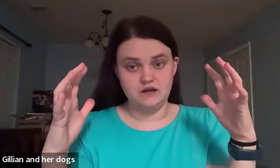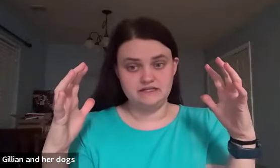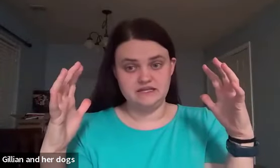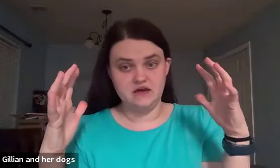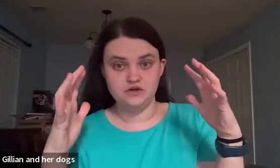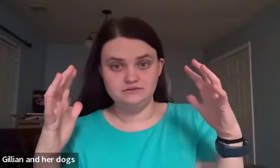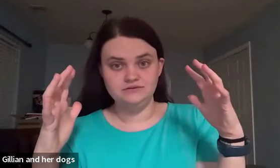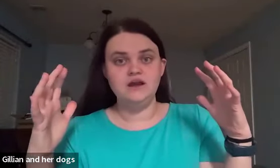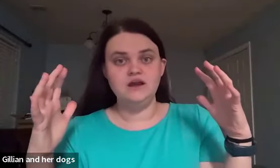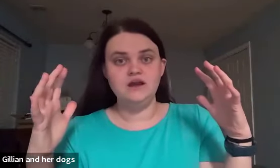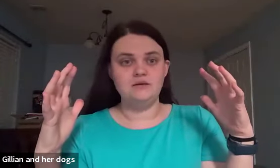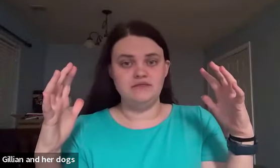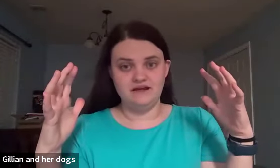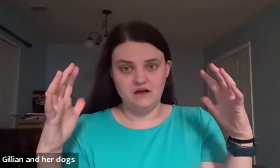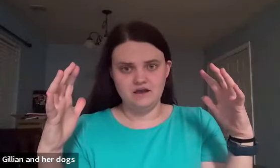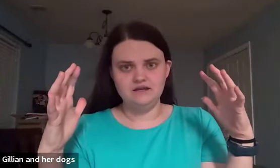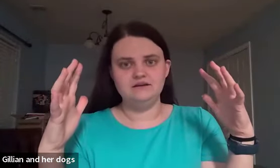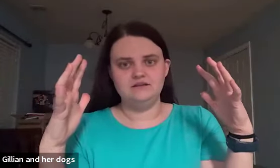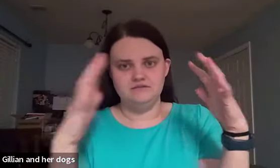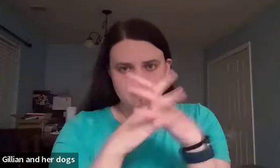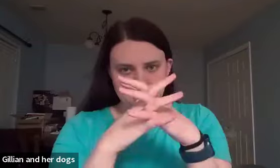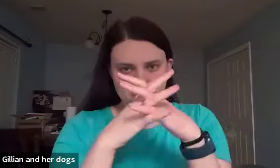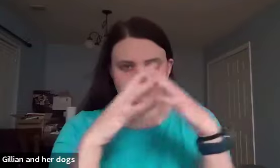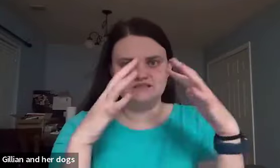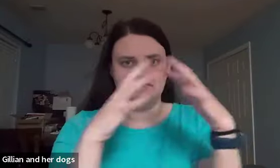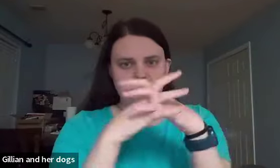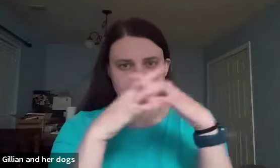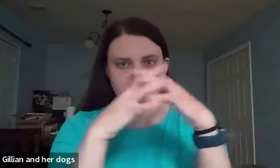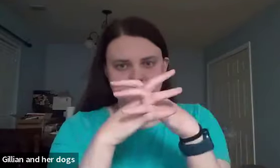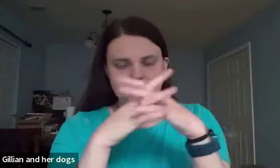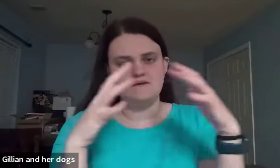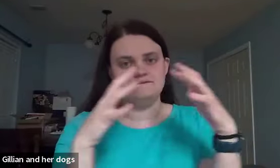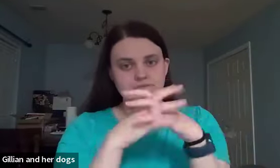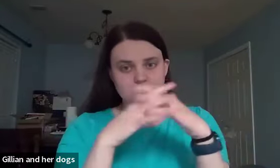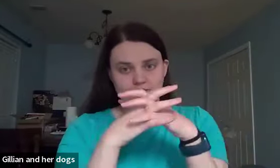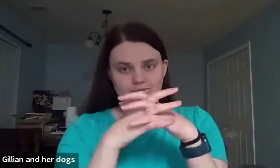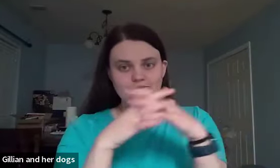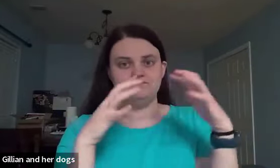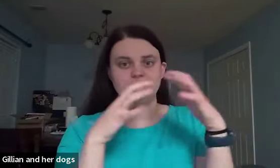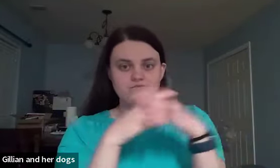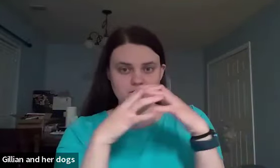running together, and they collide. That motion is like they're running into each other. football,